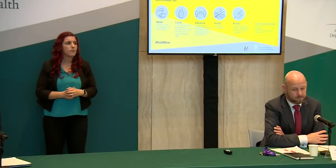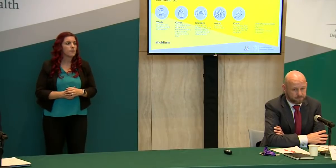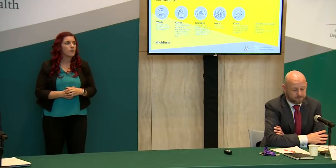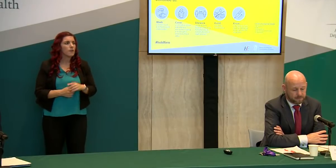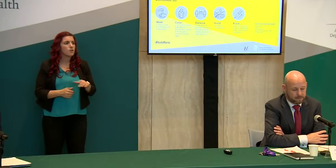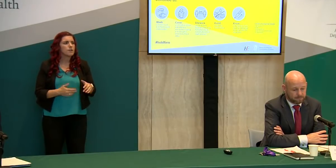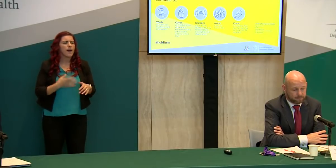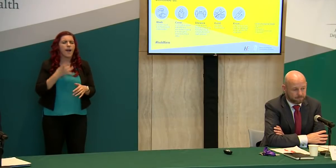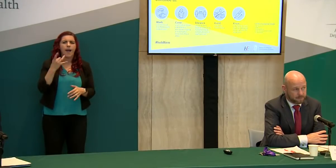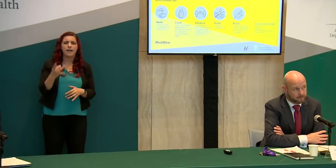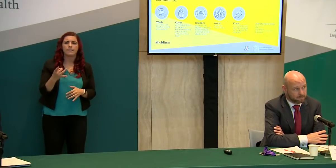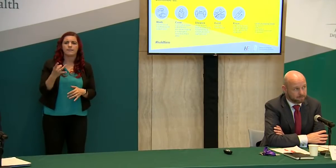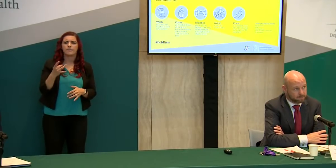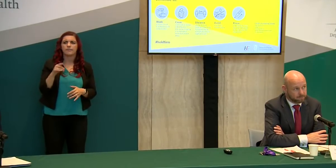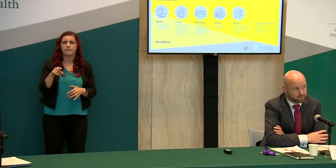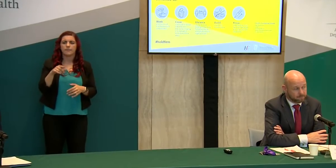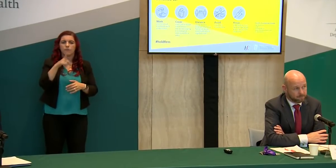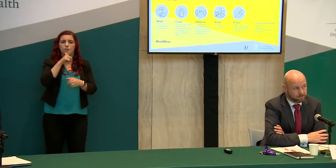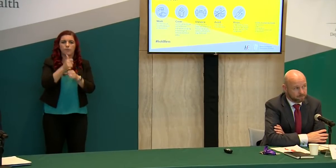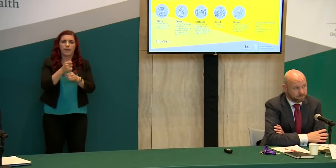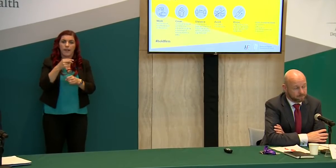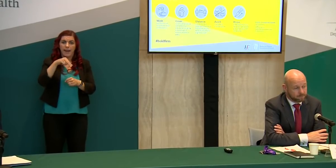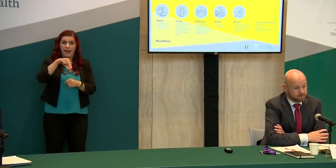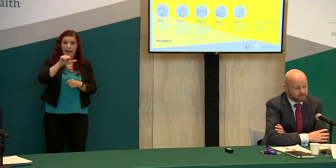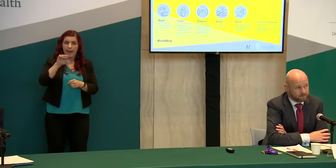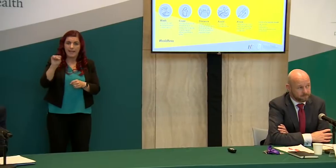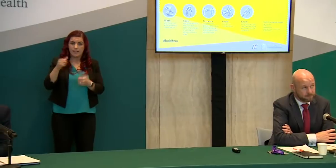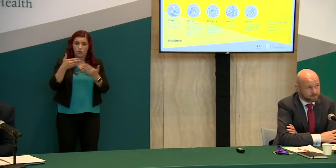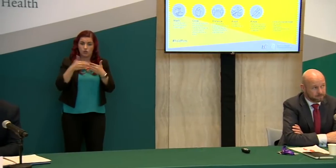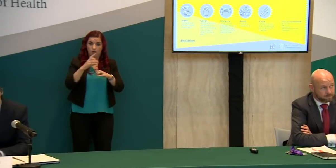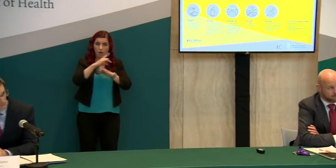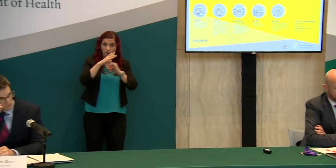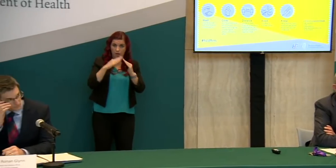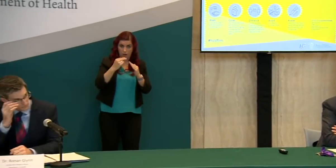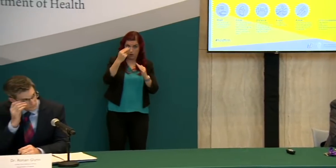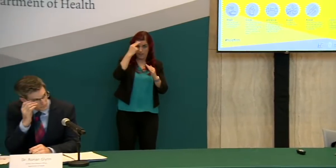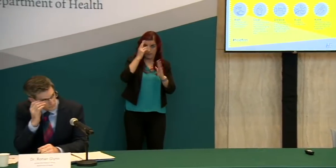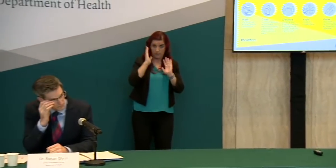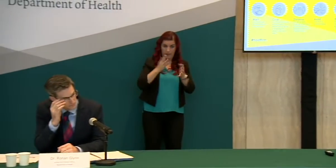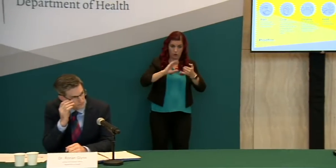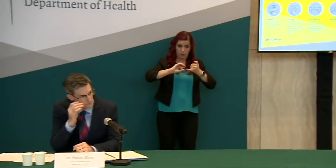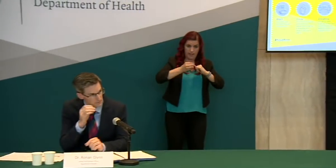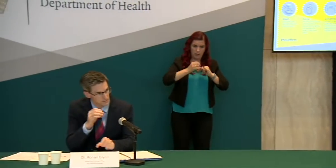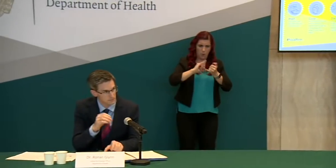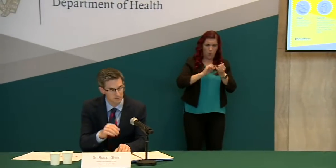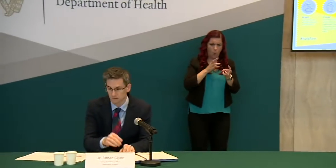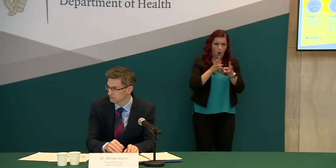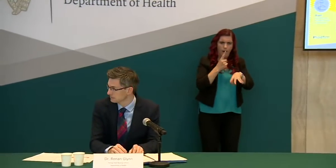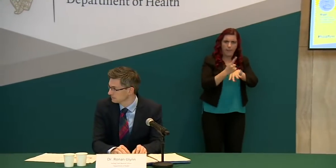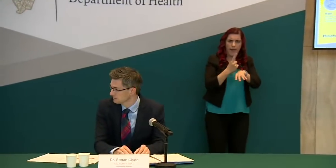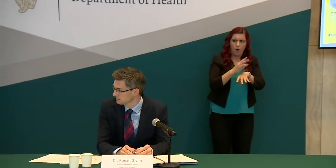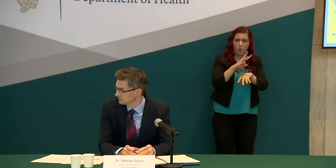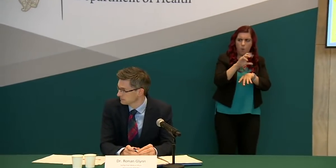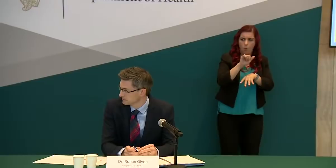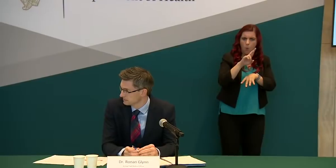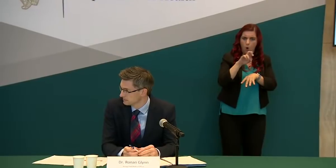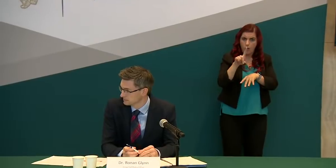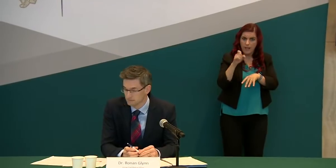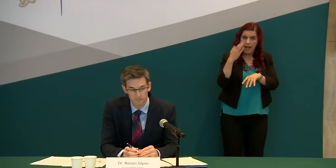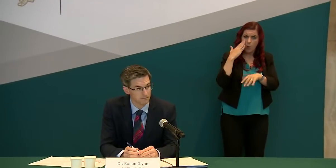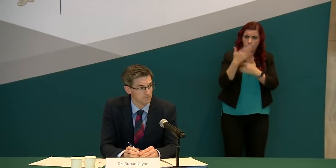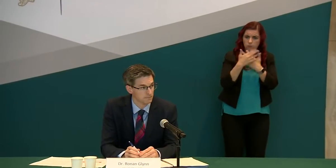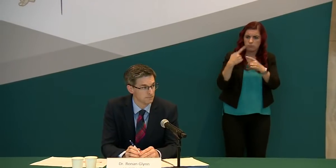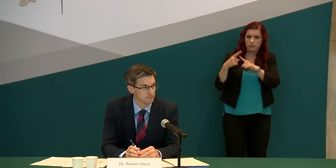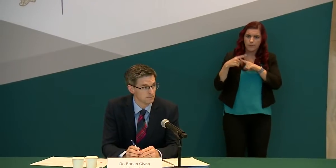Can I just ask in relation to the situation in Naas General Hospital, I understand the testing is being carried out on people working in the ward there and a number of doctors who would move